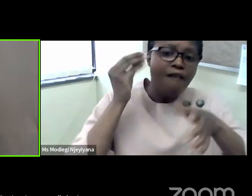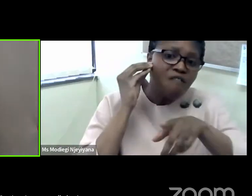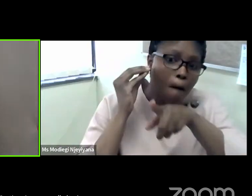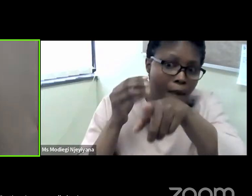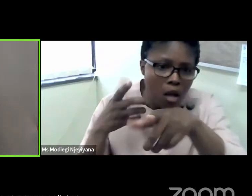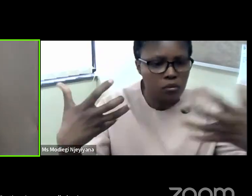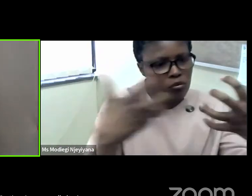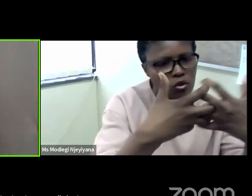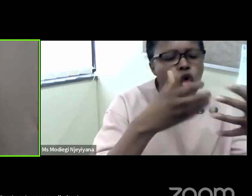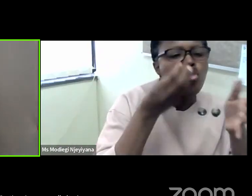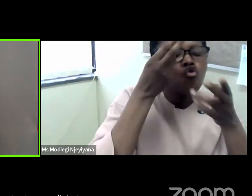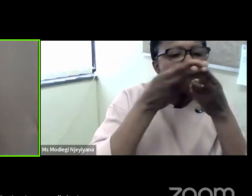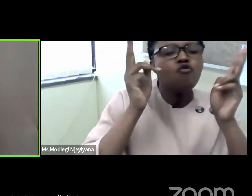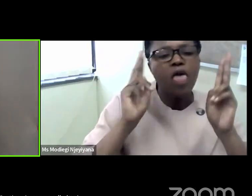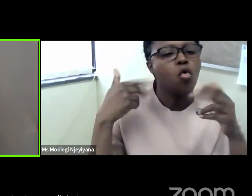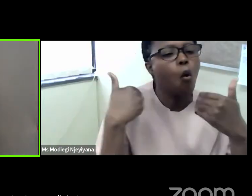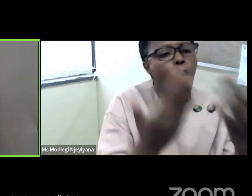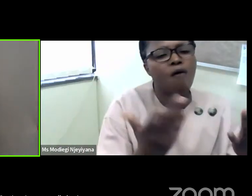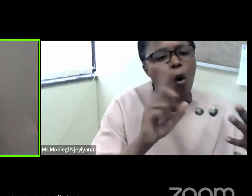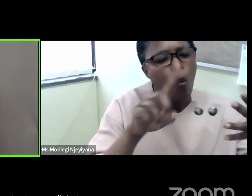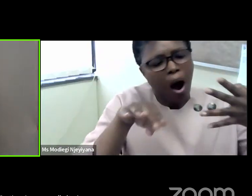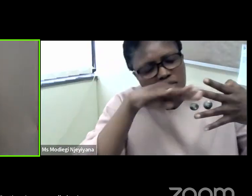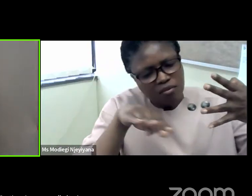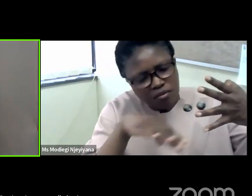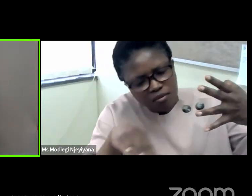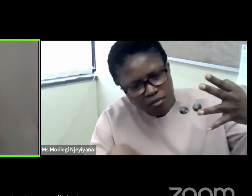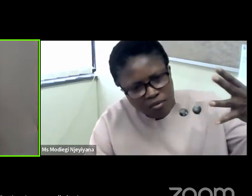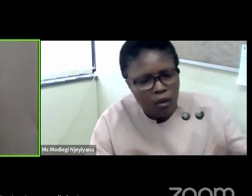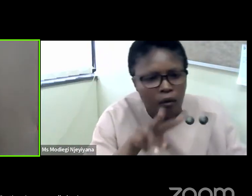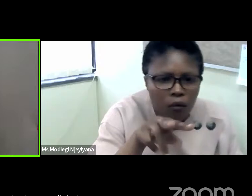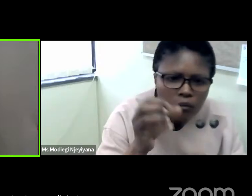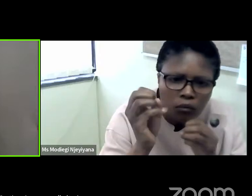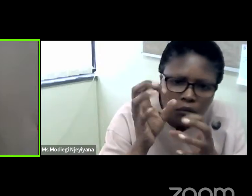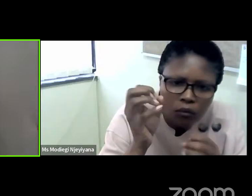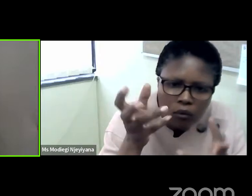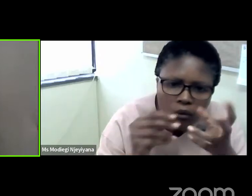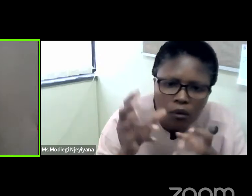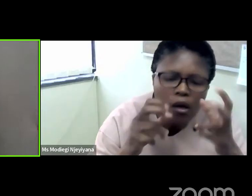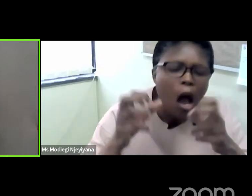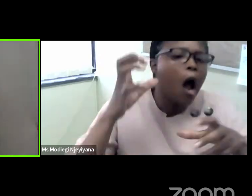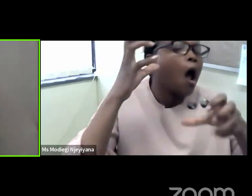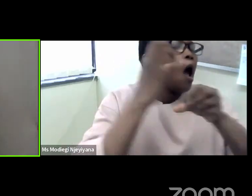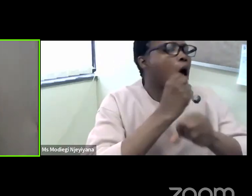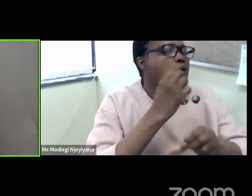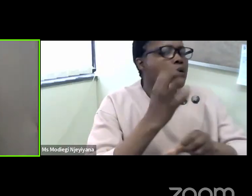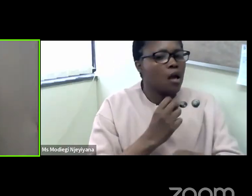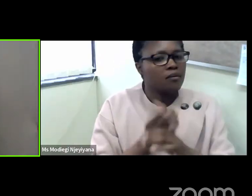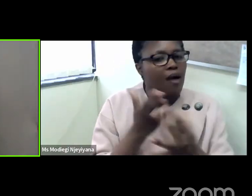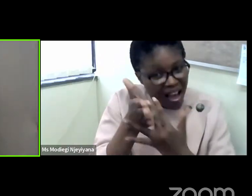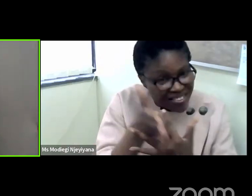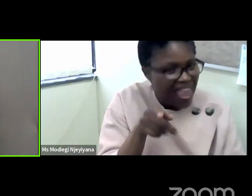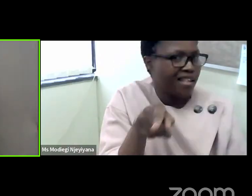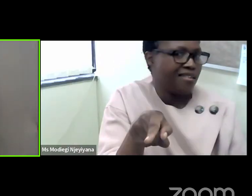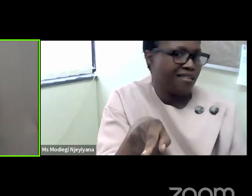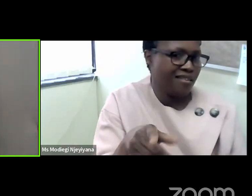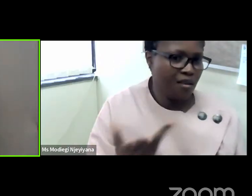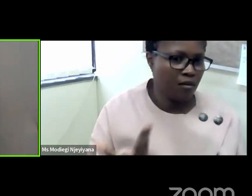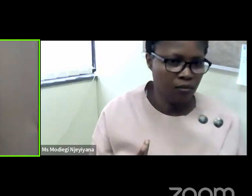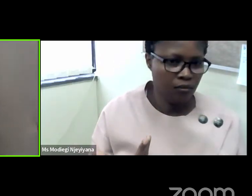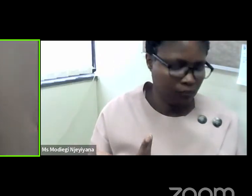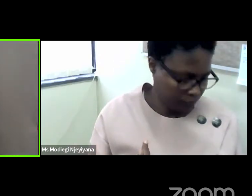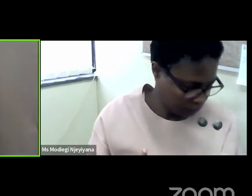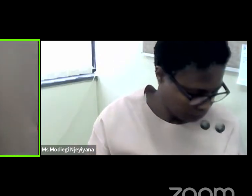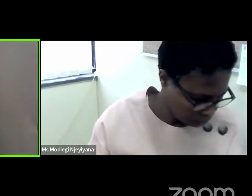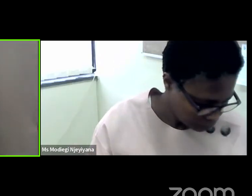By giving them the opportunity to select, to use their phone and select that QR code, looking at a